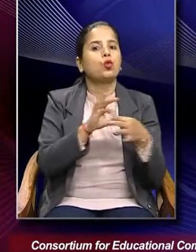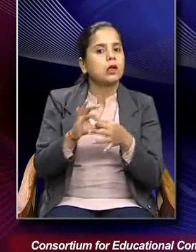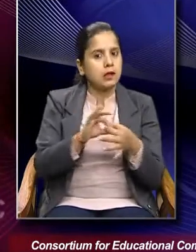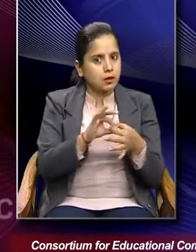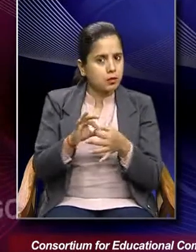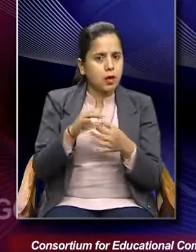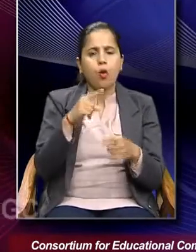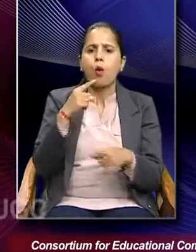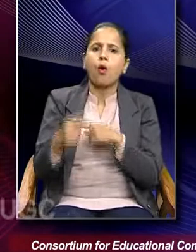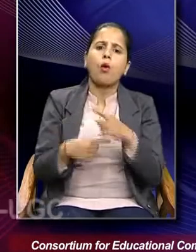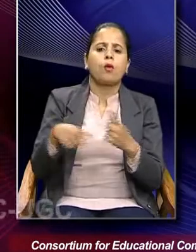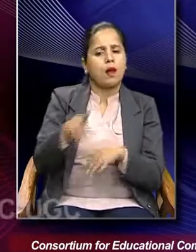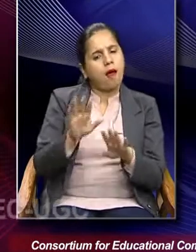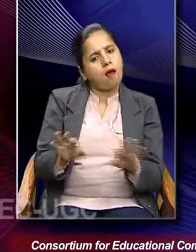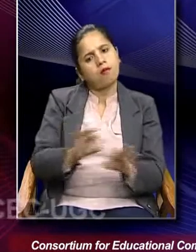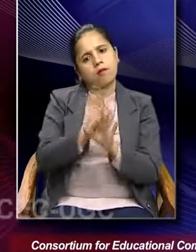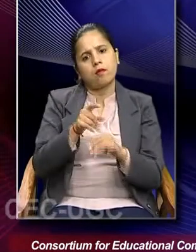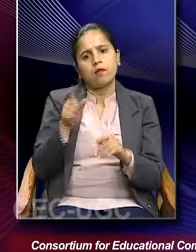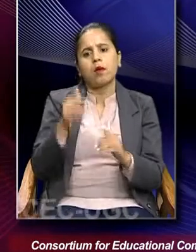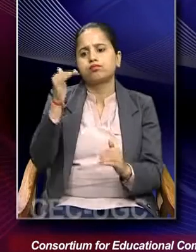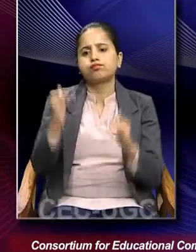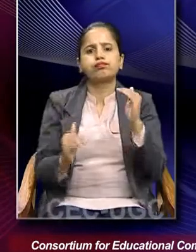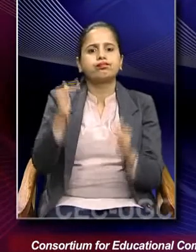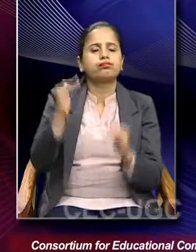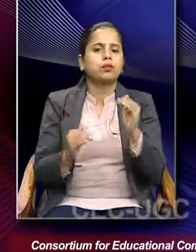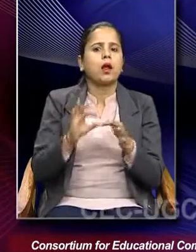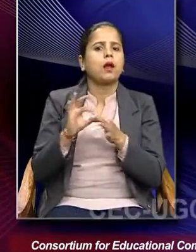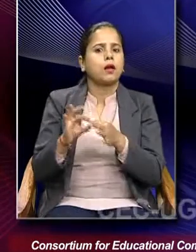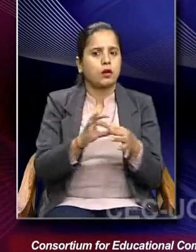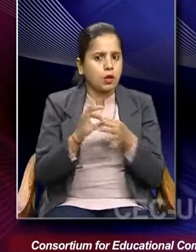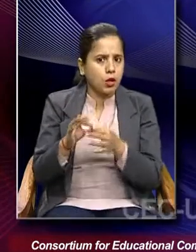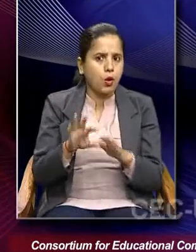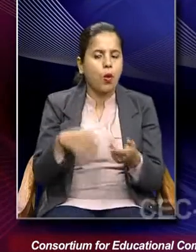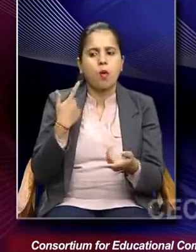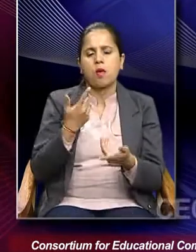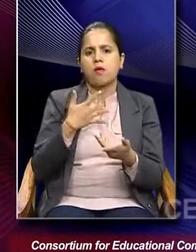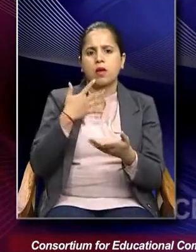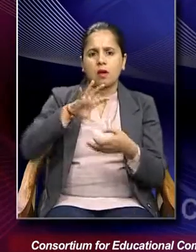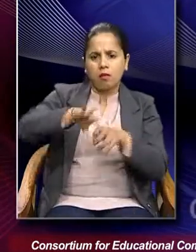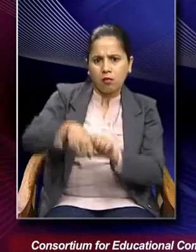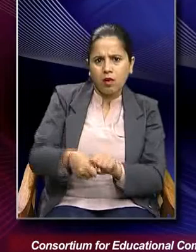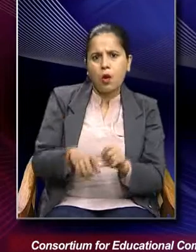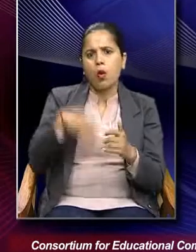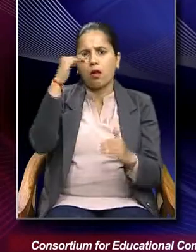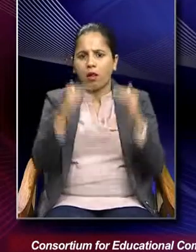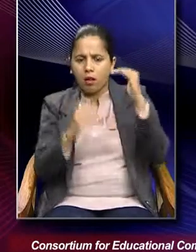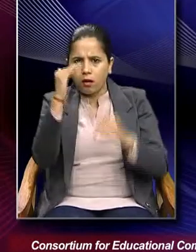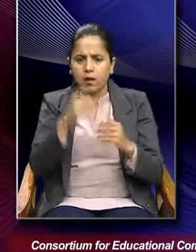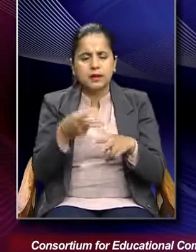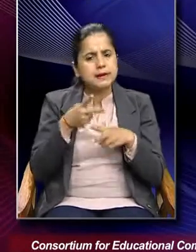was always there. So that unequal relationship of exploitation, of inequality, it